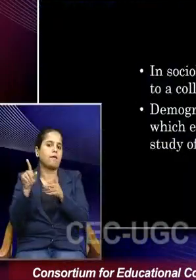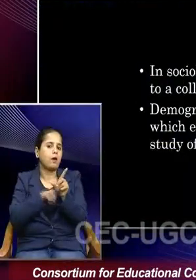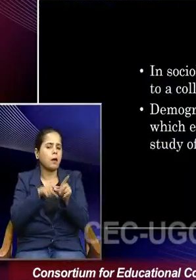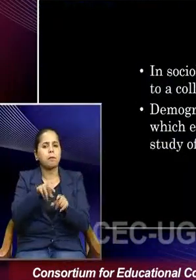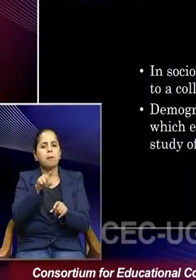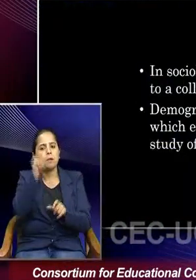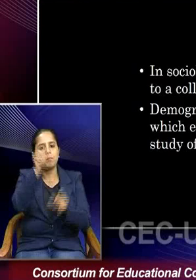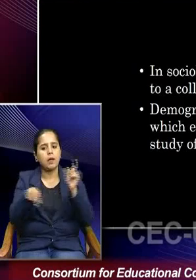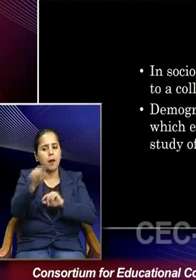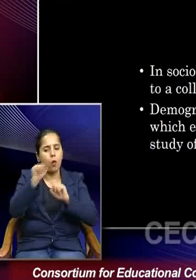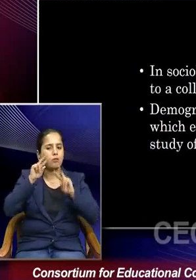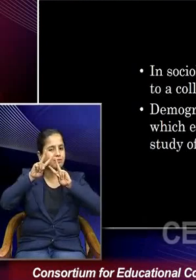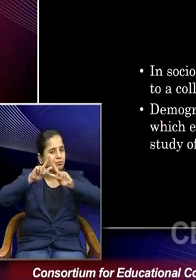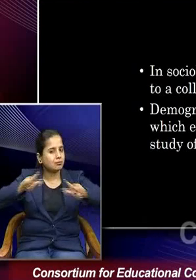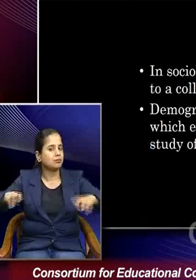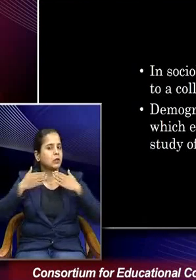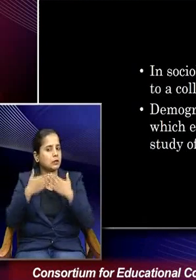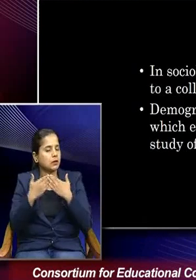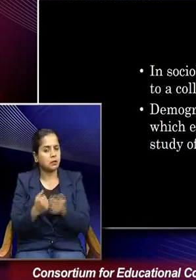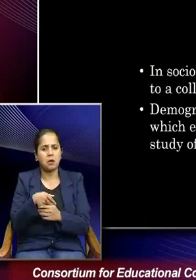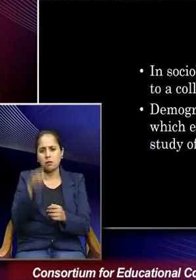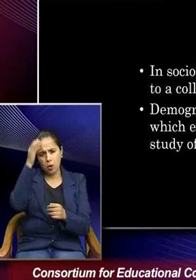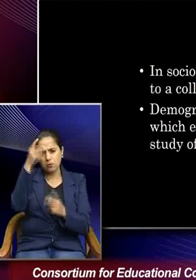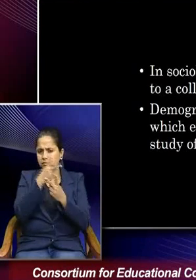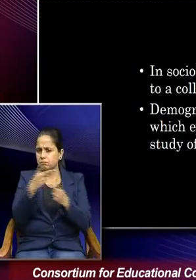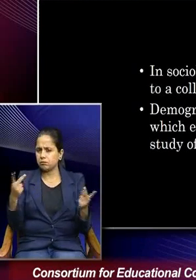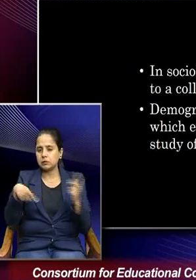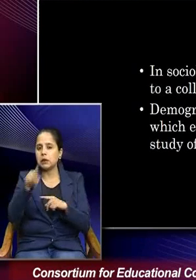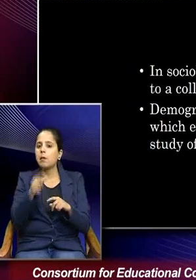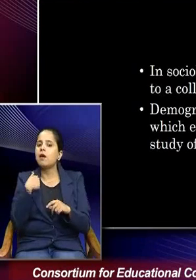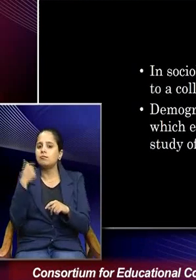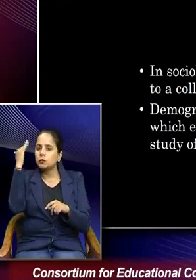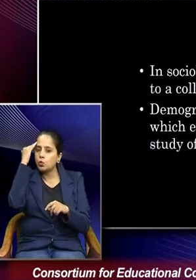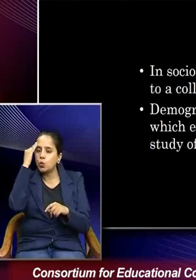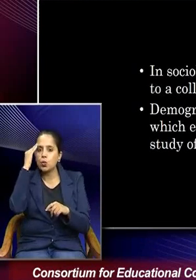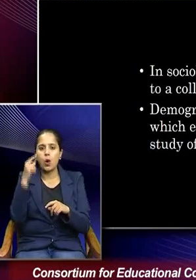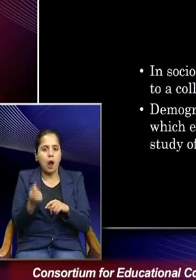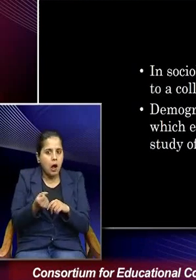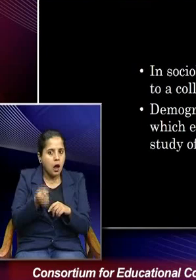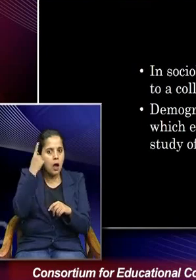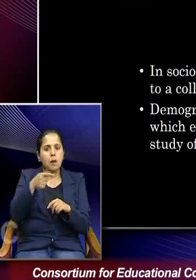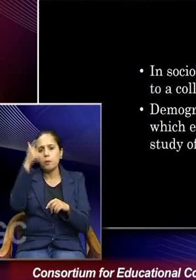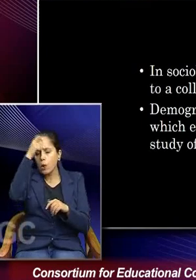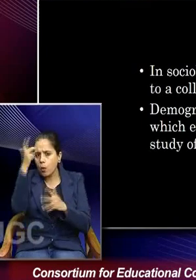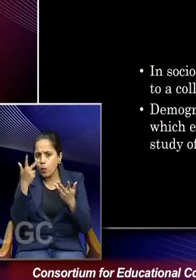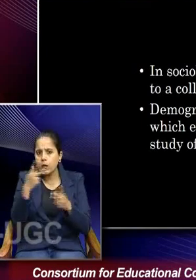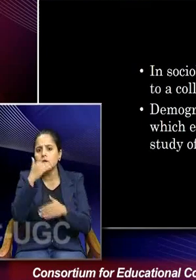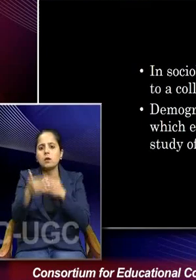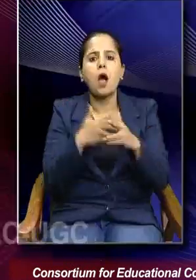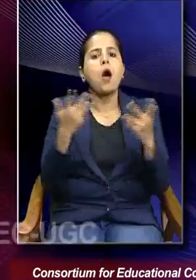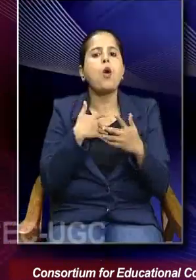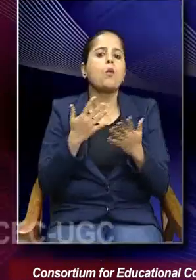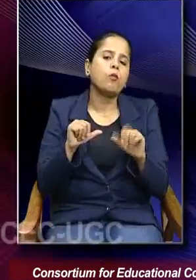of population. So there are a lot of concepts that we need to be familiar in order to understand the issue and problems